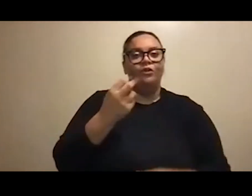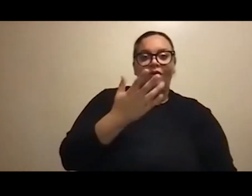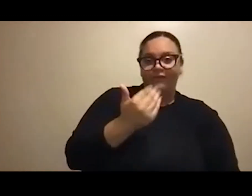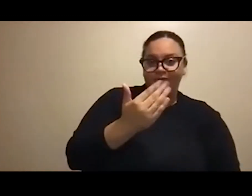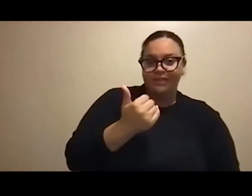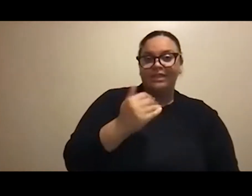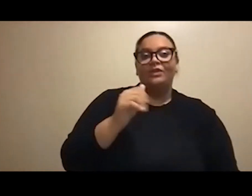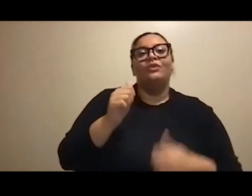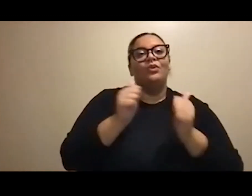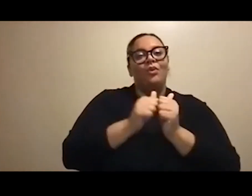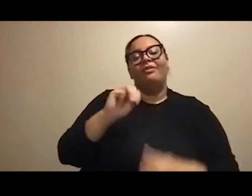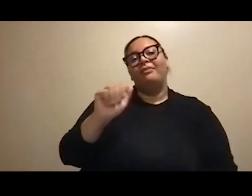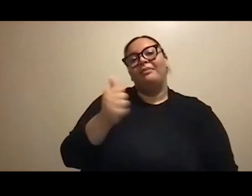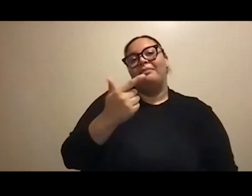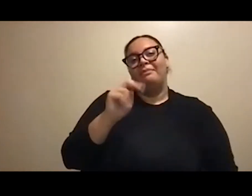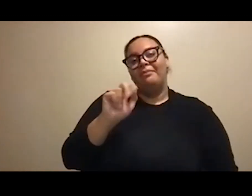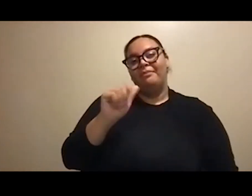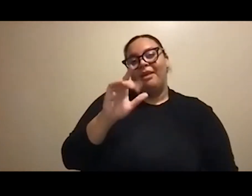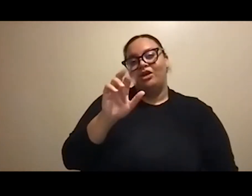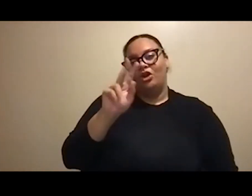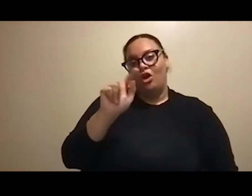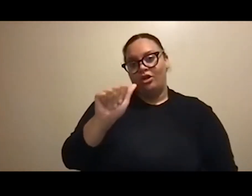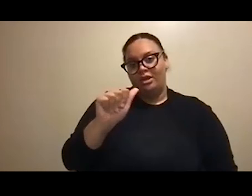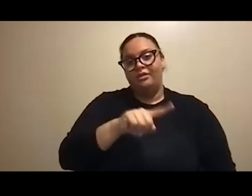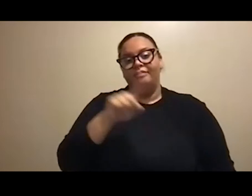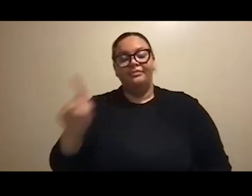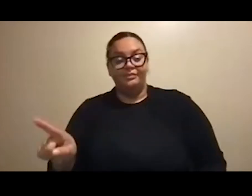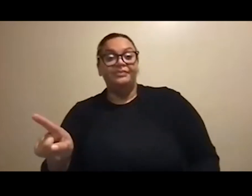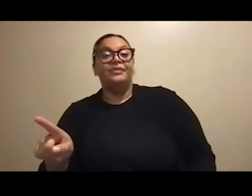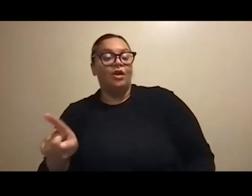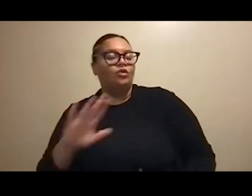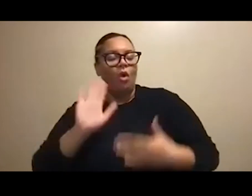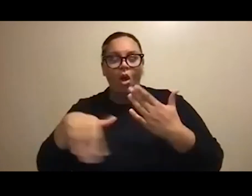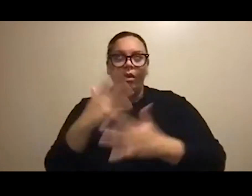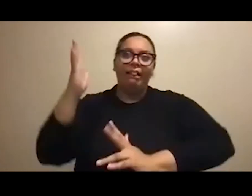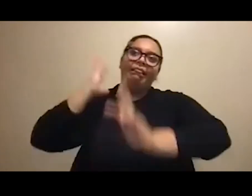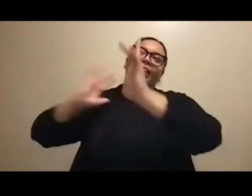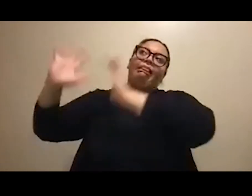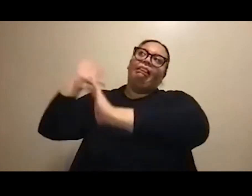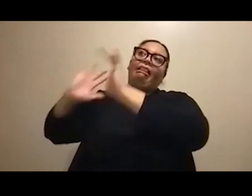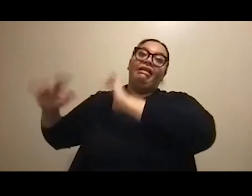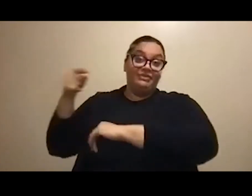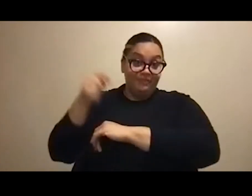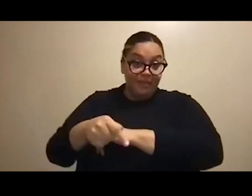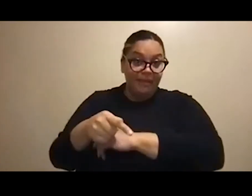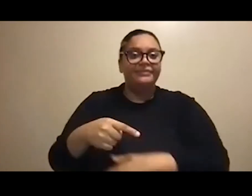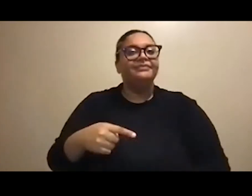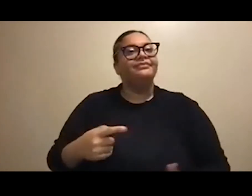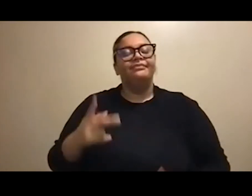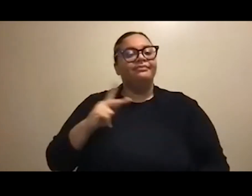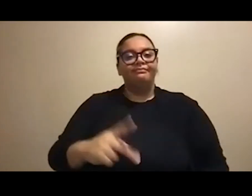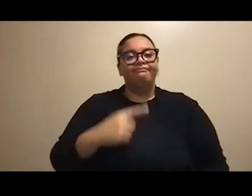when the king said, "I will not harm my subjects except according to the rules of